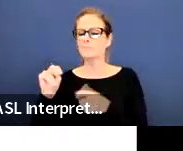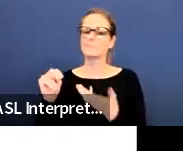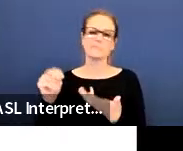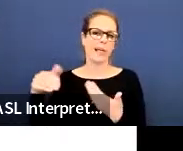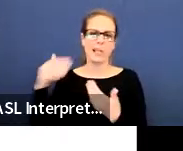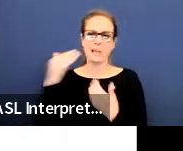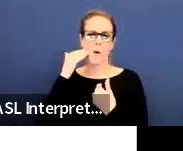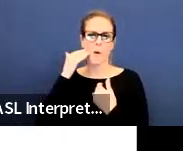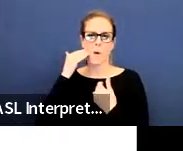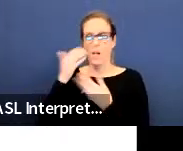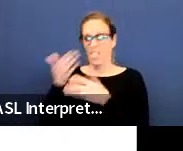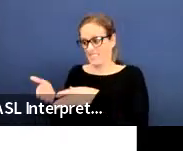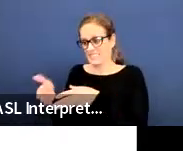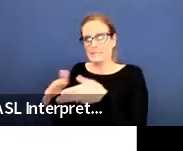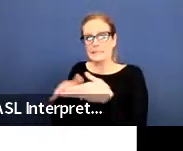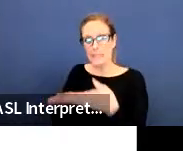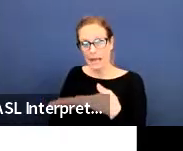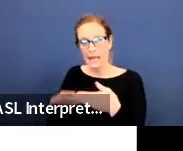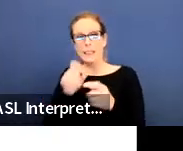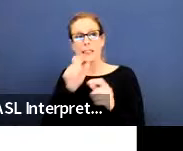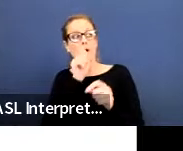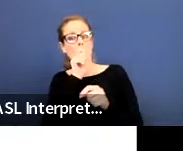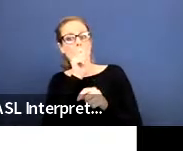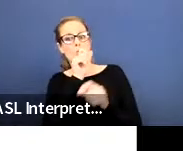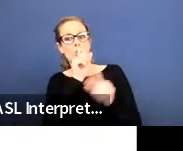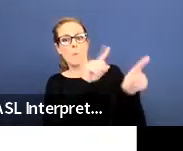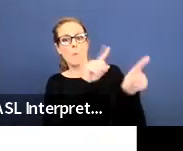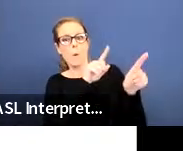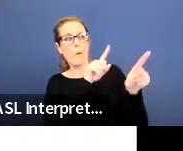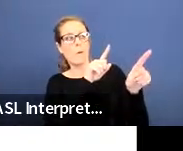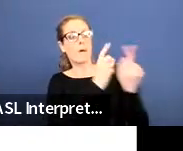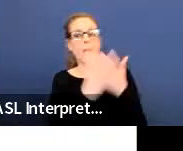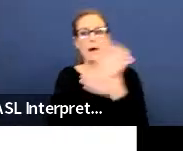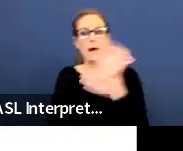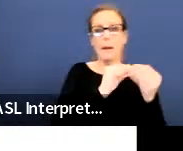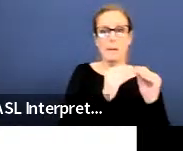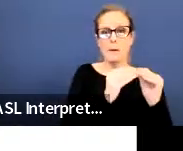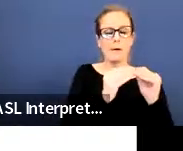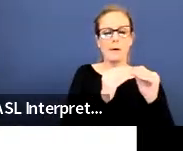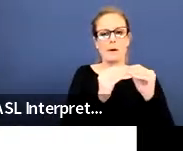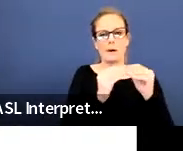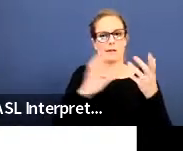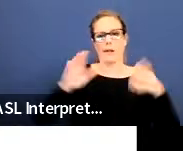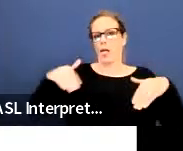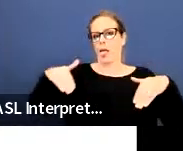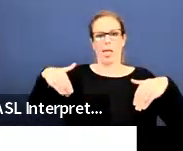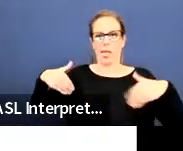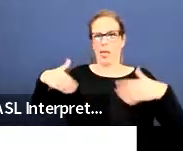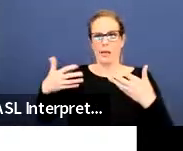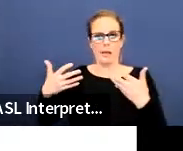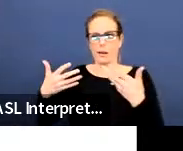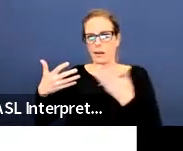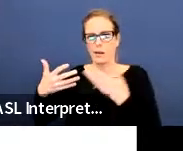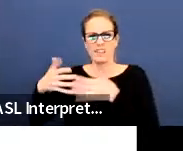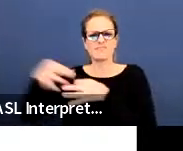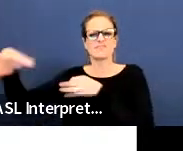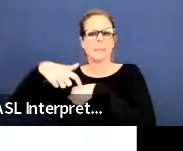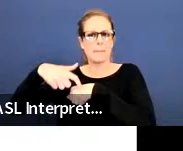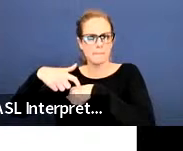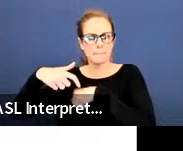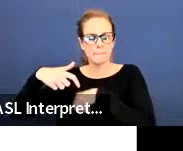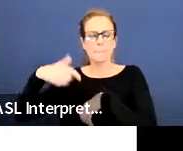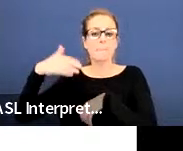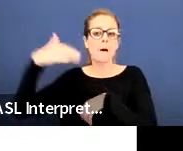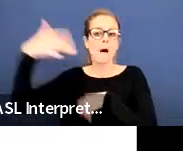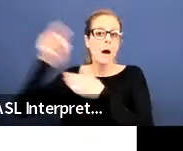peak and of even hospitalizations. And so I think we'll know more in the coming weeks,